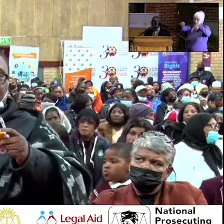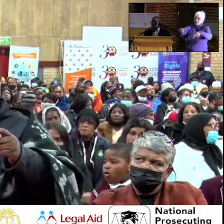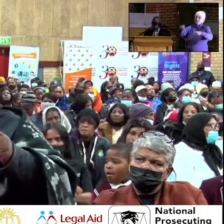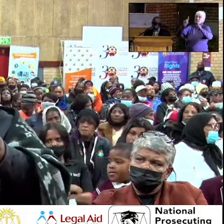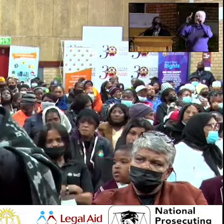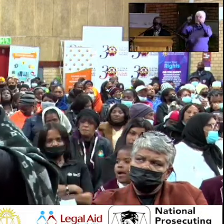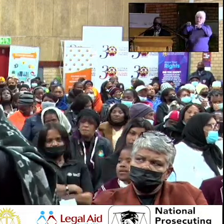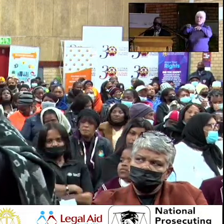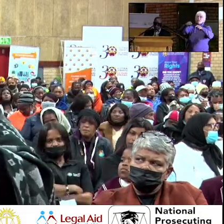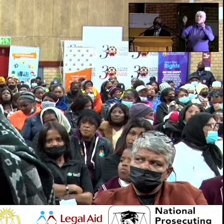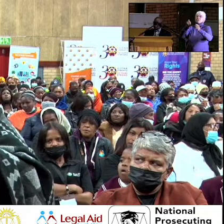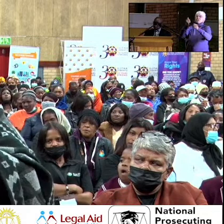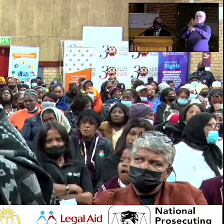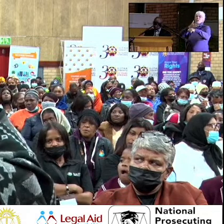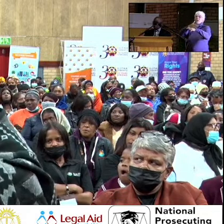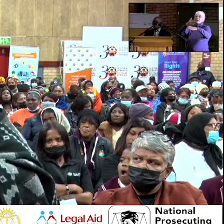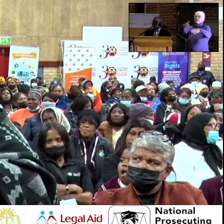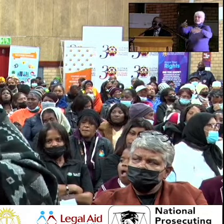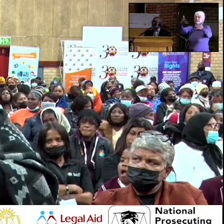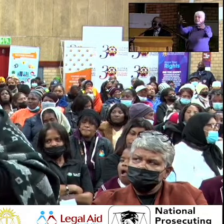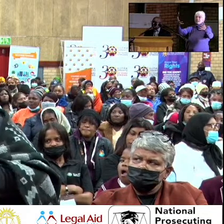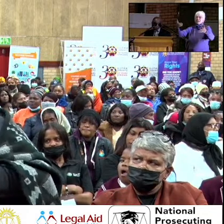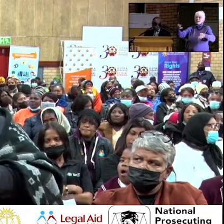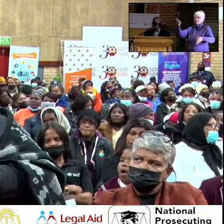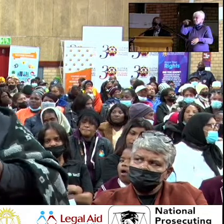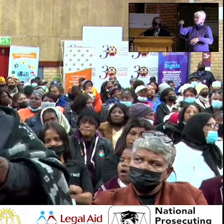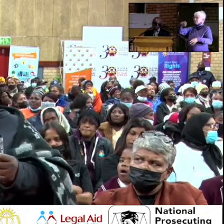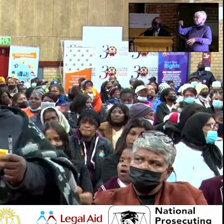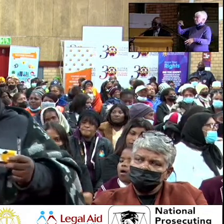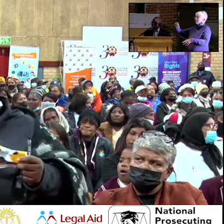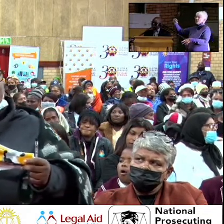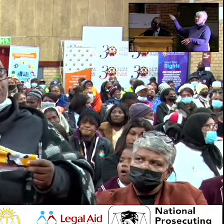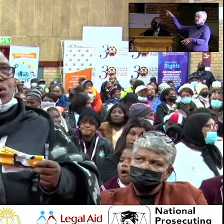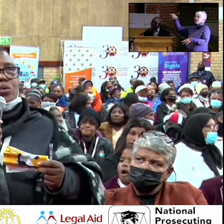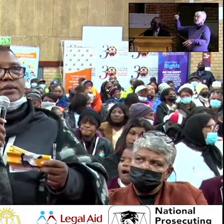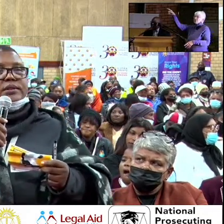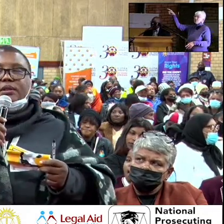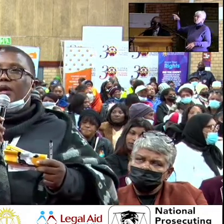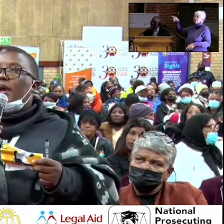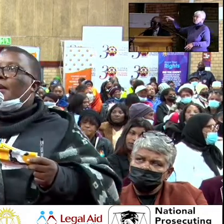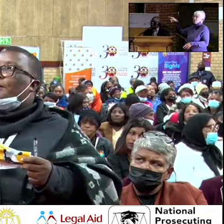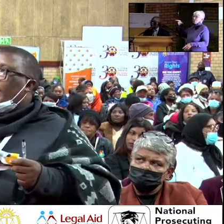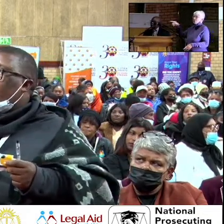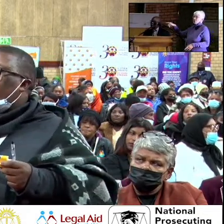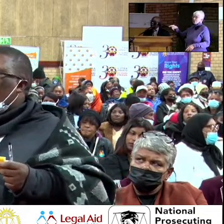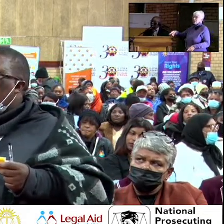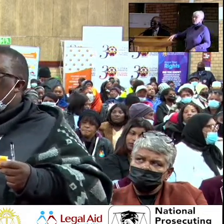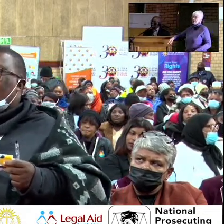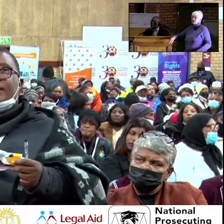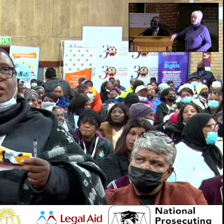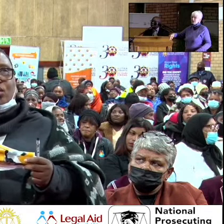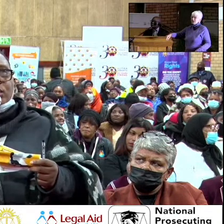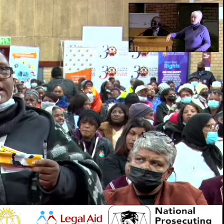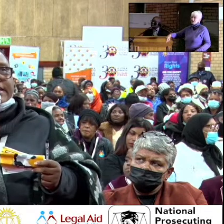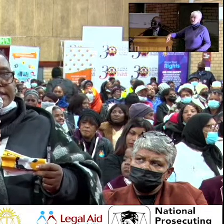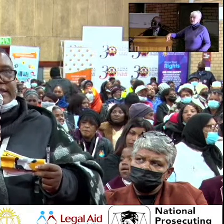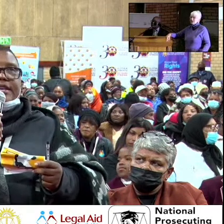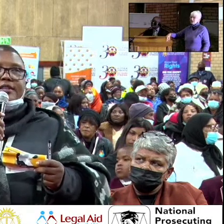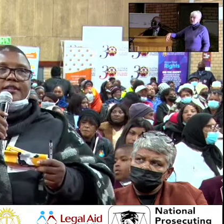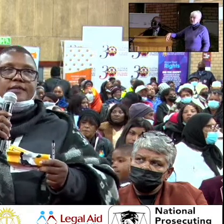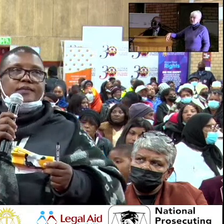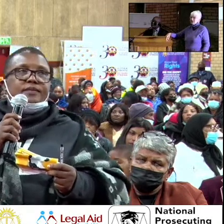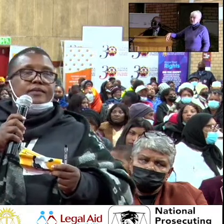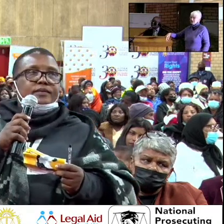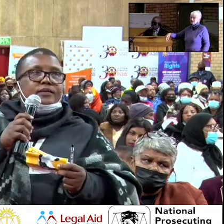lastly, to the Department of Justice, I want to propose, bring back the court